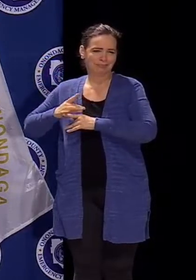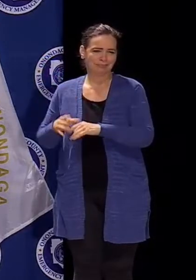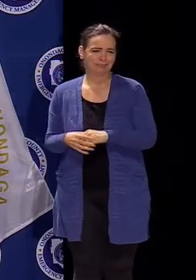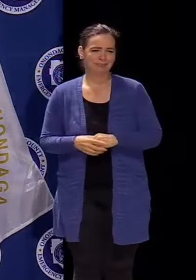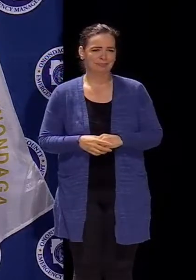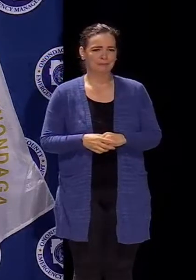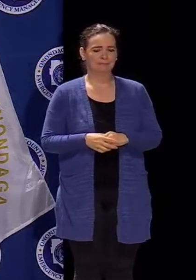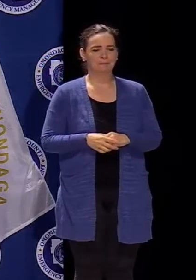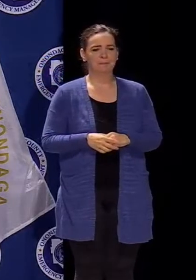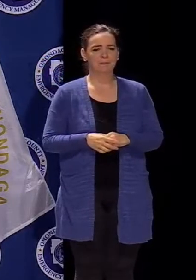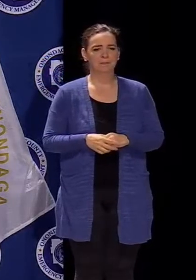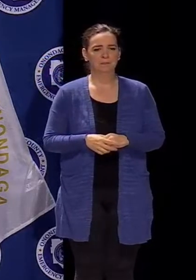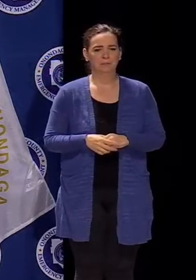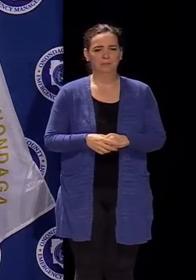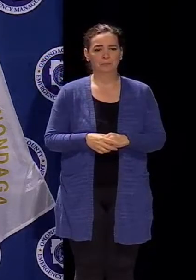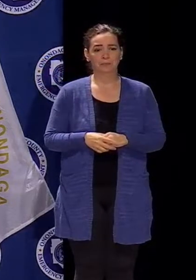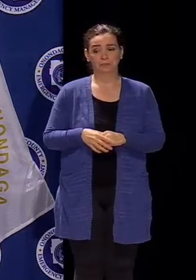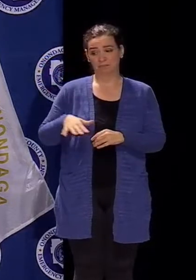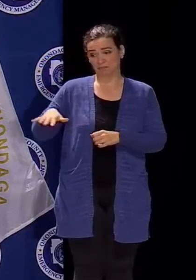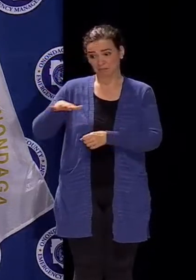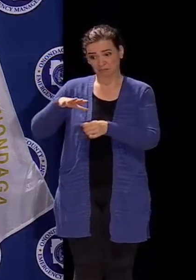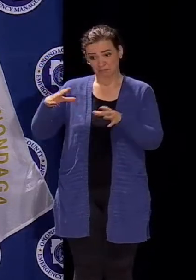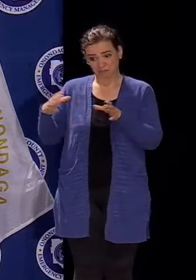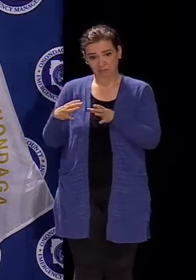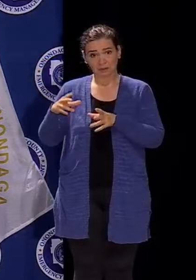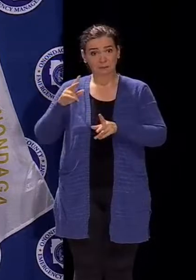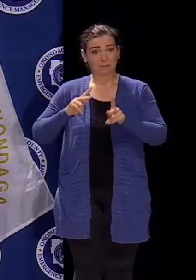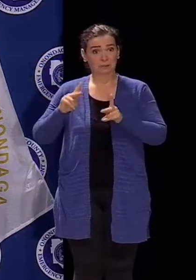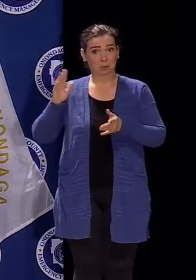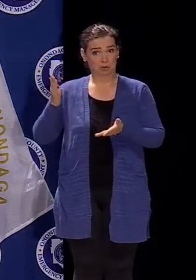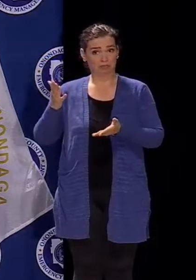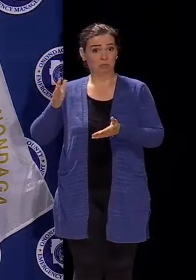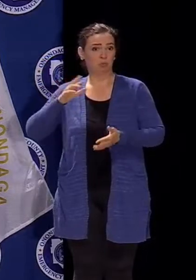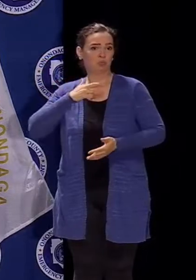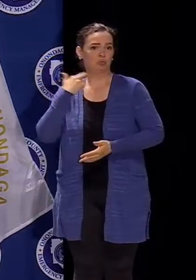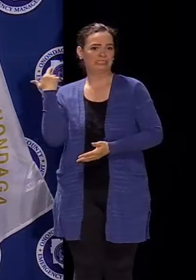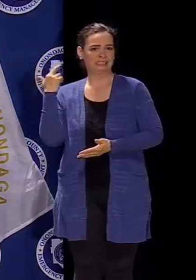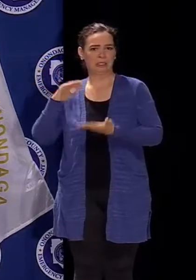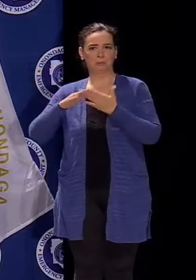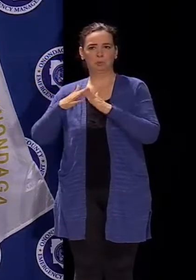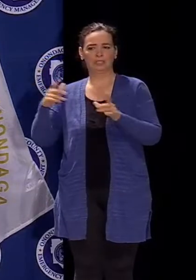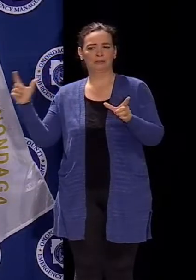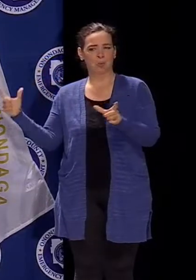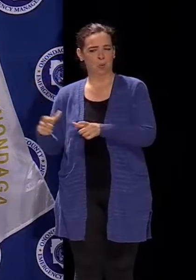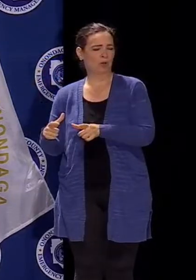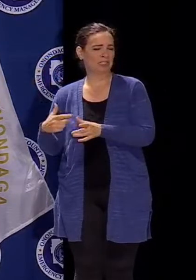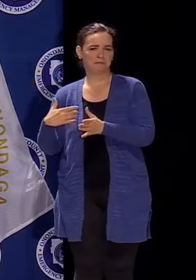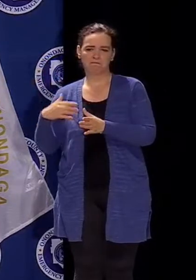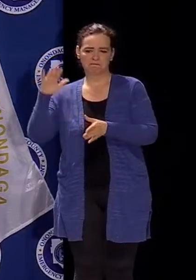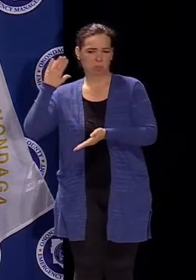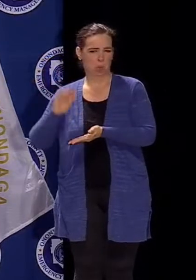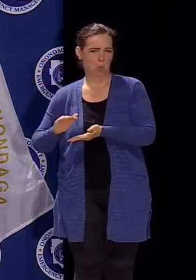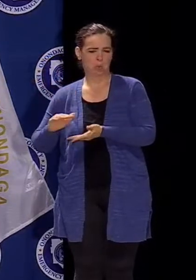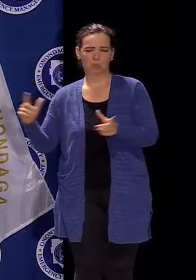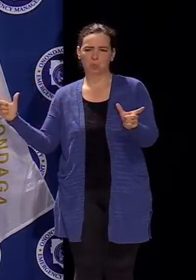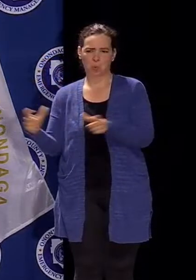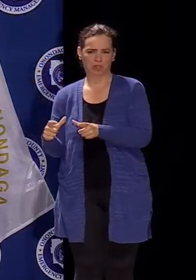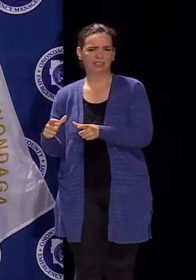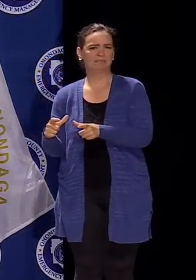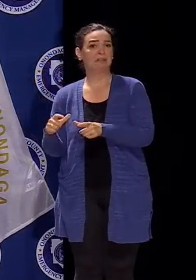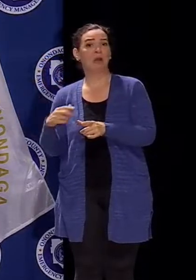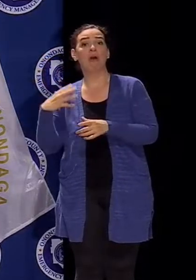there. These folks are very little risk to the community because they've been in a quarantine. They haven't been out in the public.